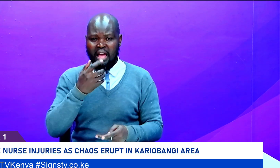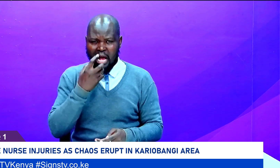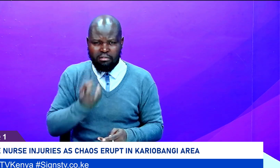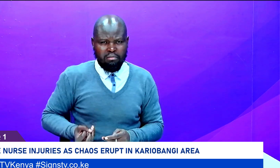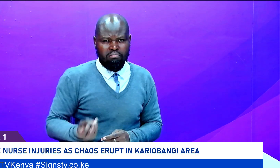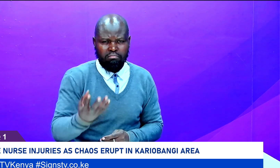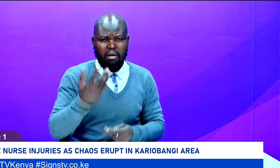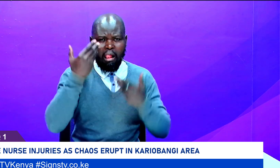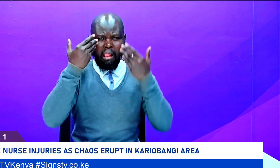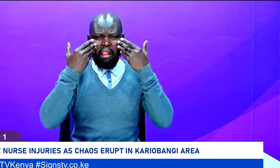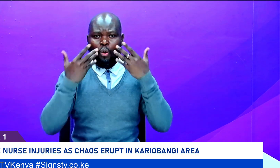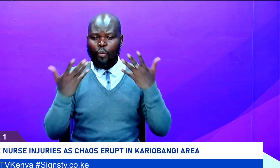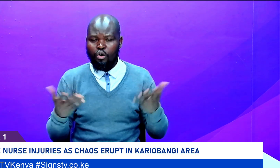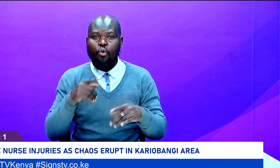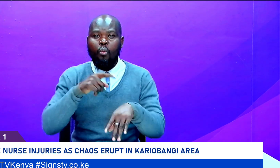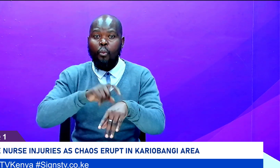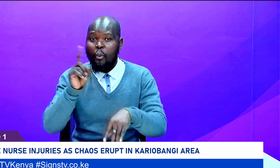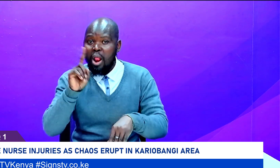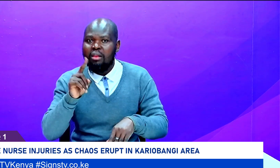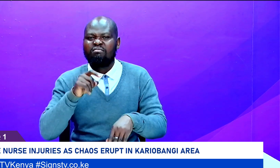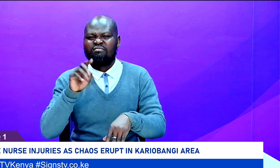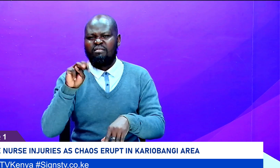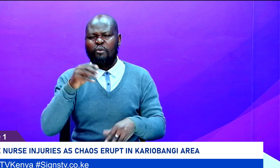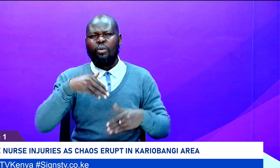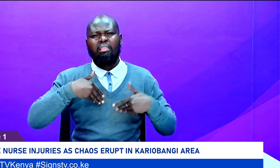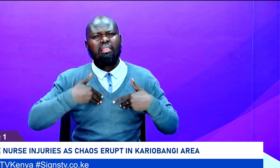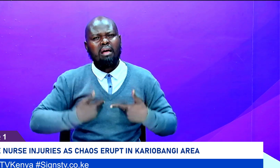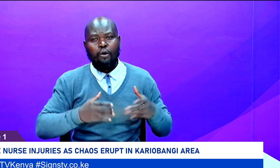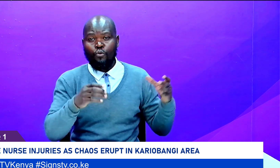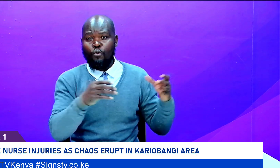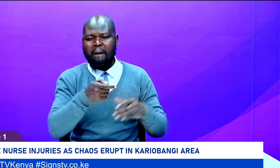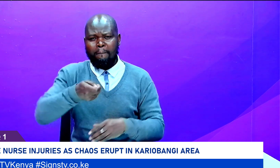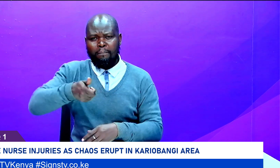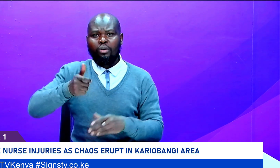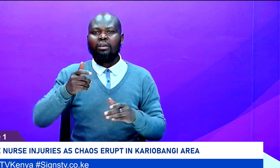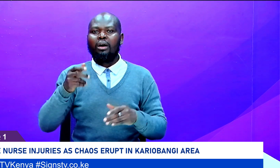The chaos intensified when the mob tried to touch Huruma police station.